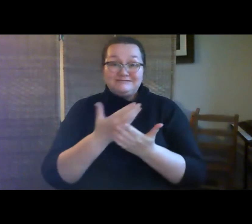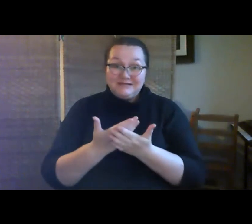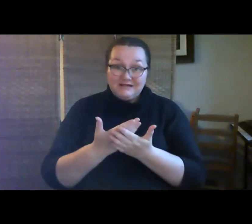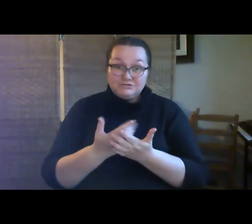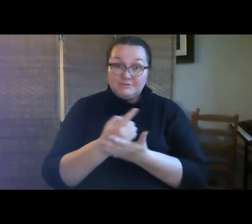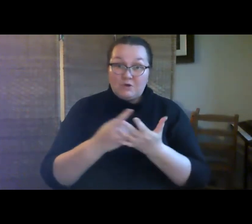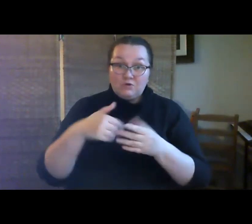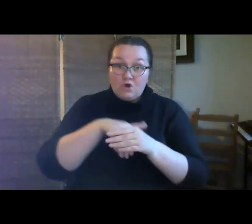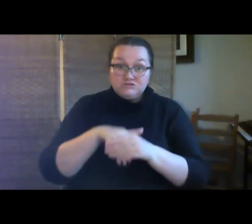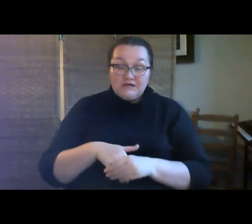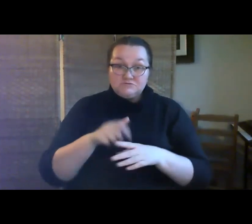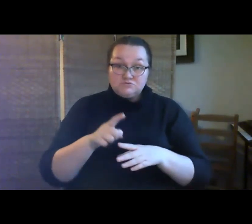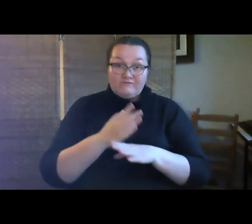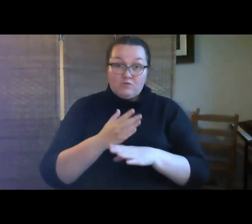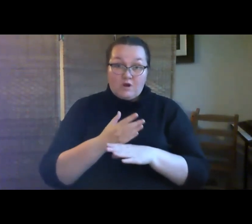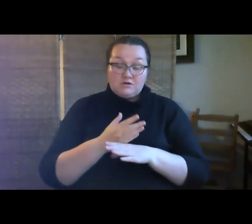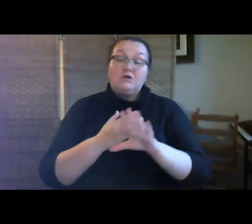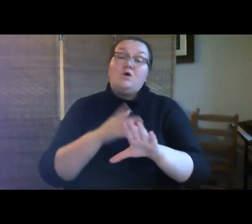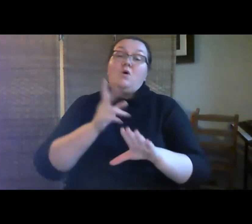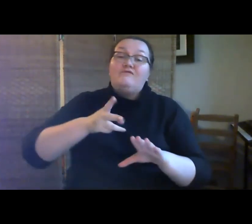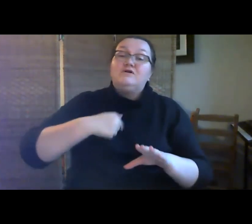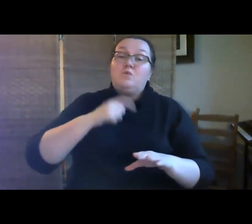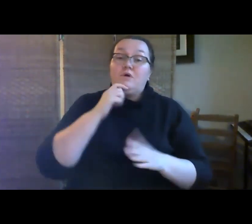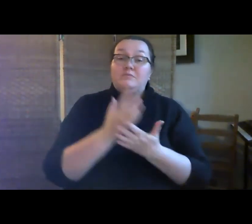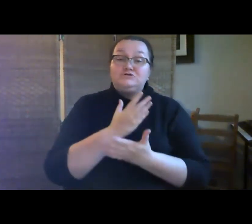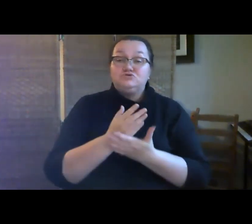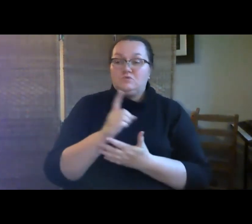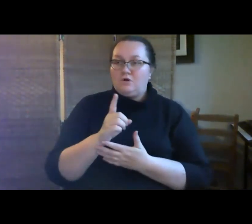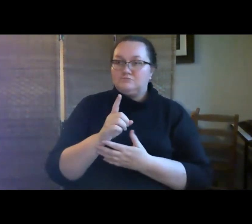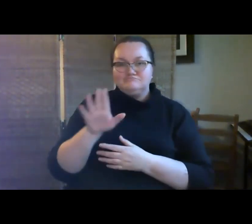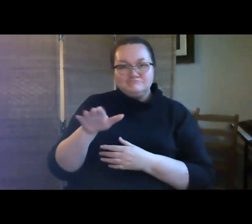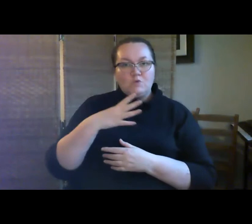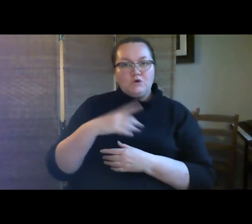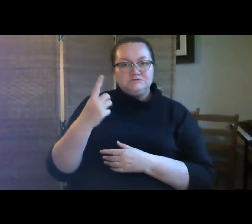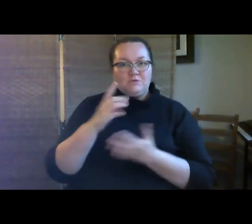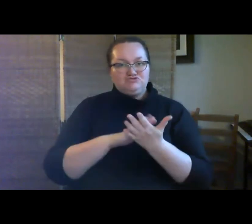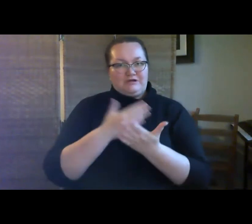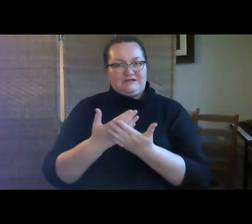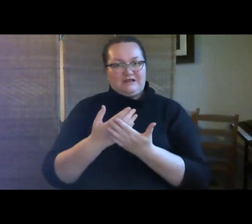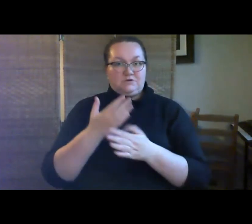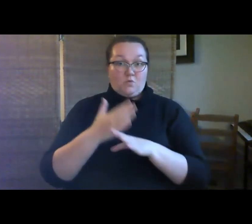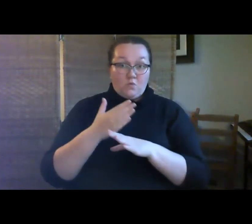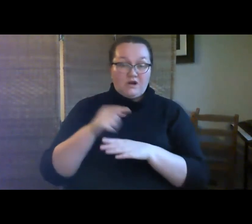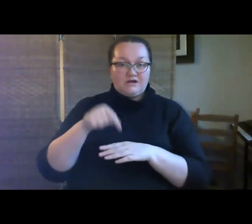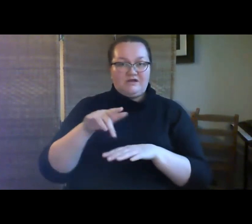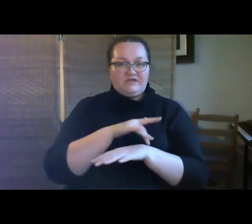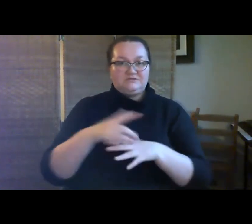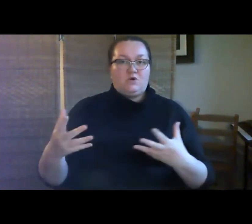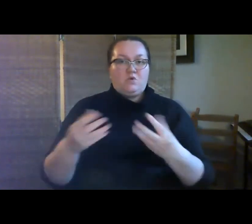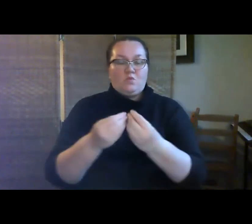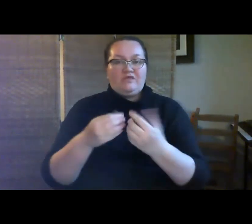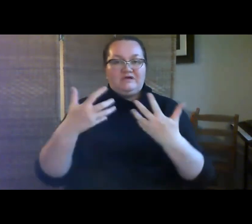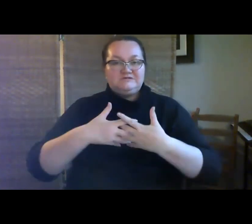often request that there is a translator or someone with good capacity to translate, working in the theatre with our technical staff